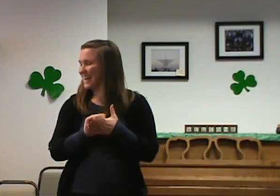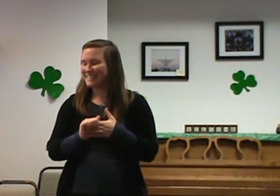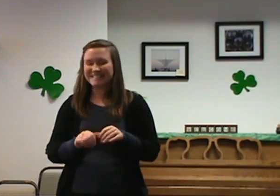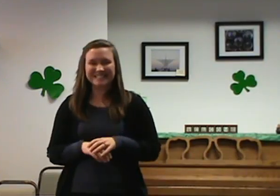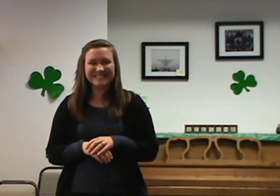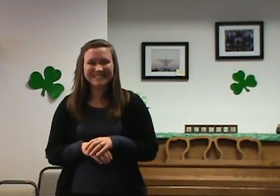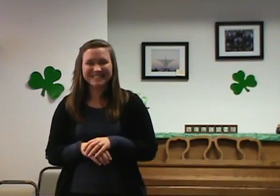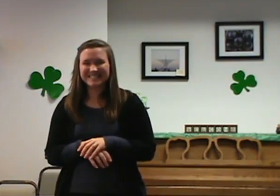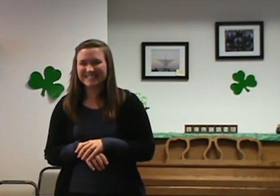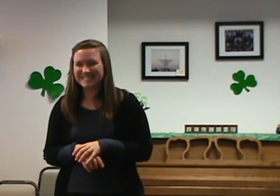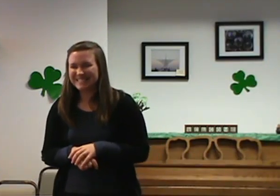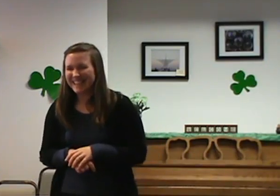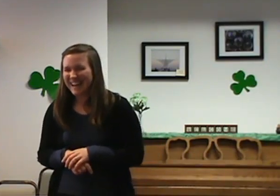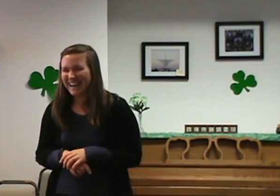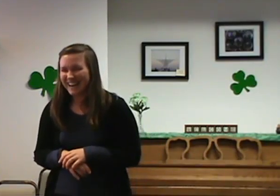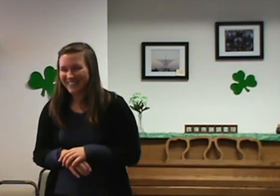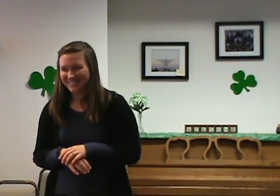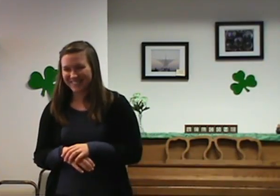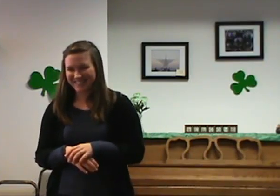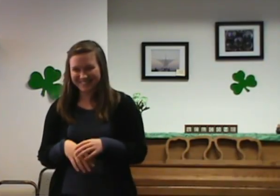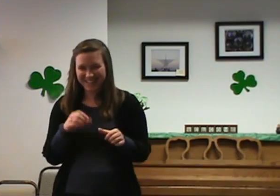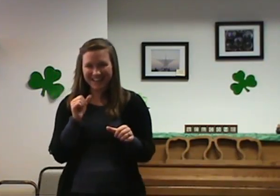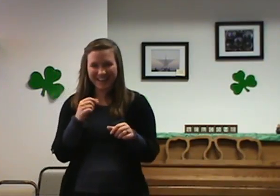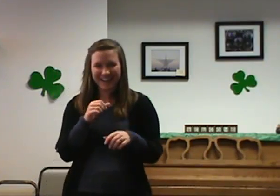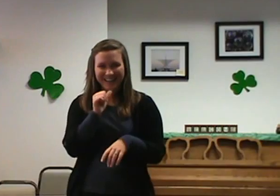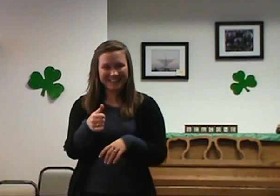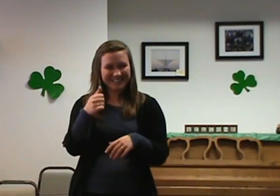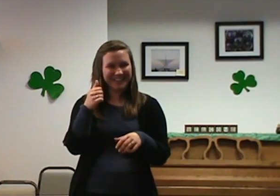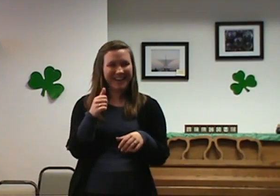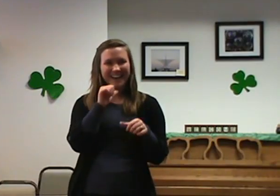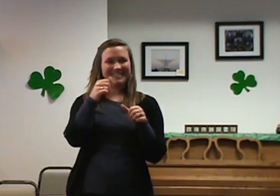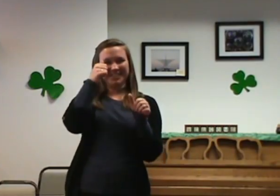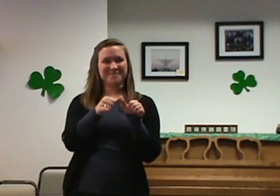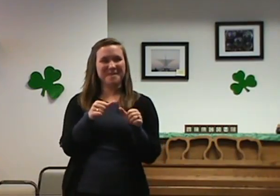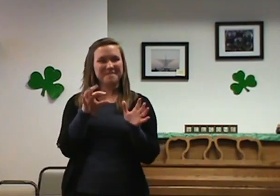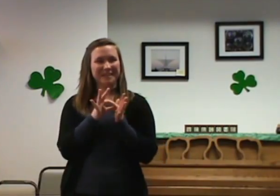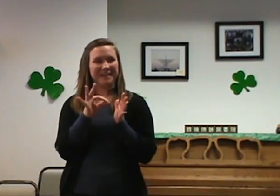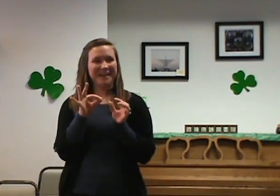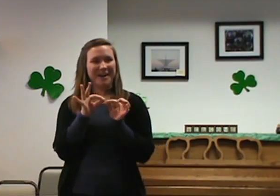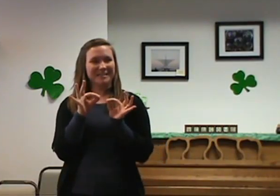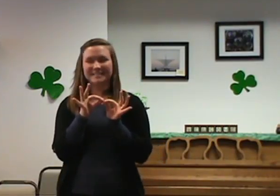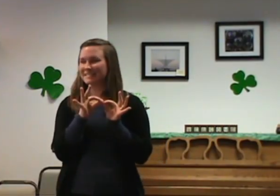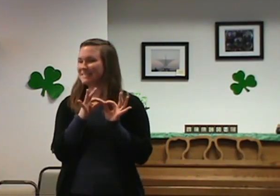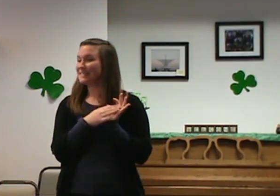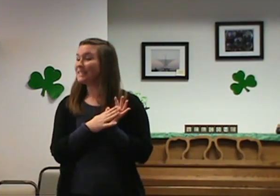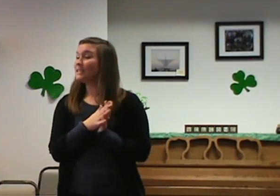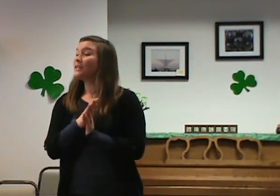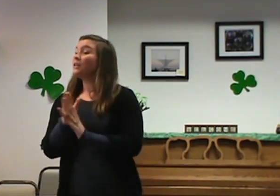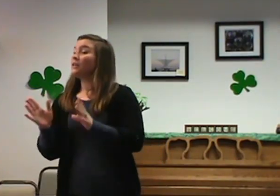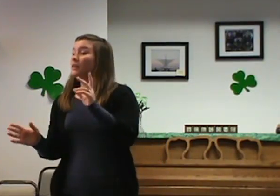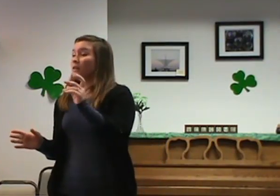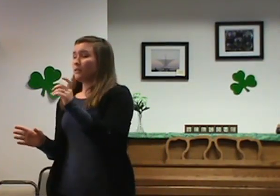I have a question. Certainly. Do you ever go to places to sell, like, do you have a mobile store, or do you ever go to,